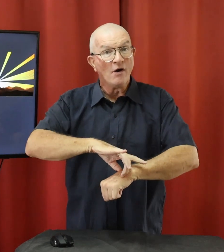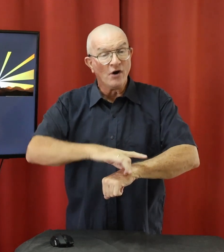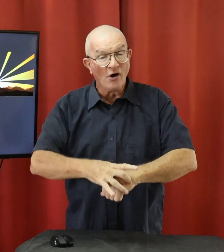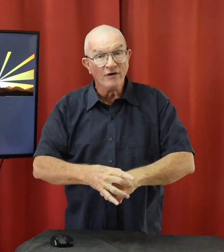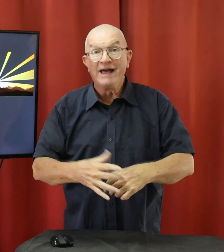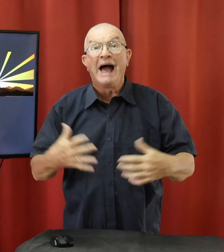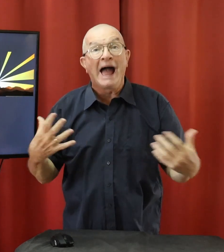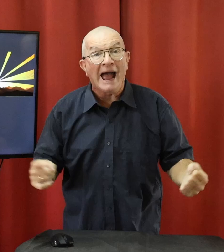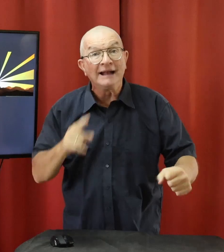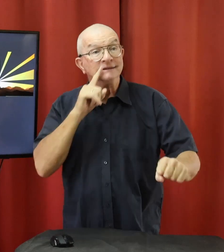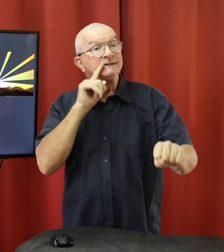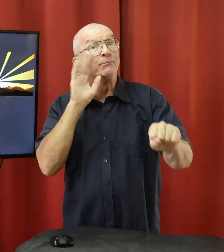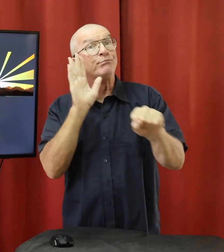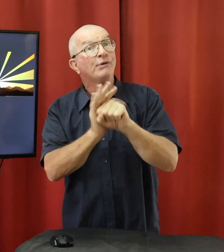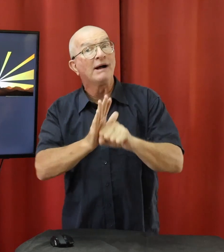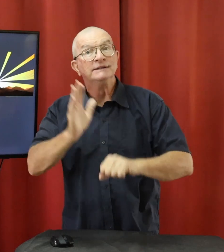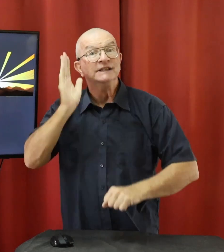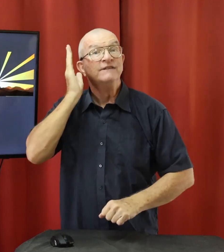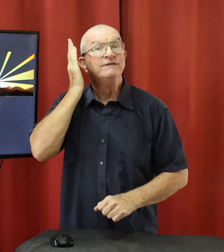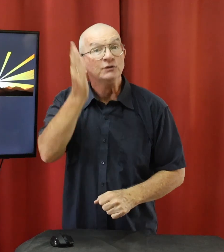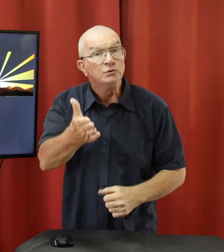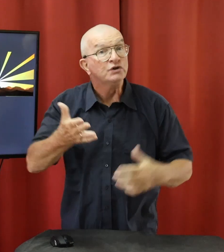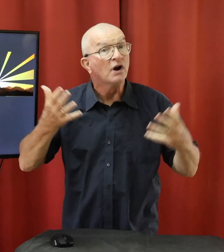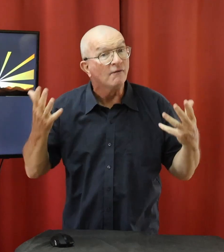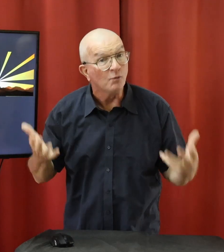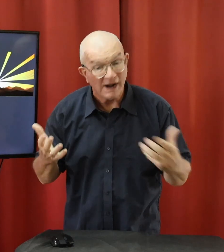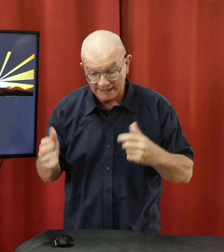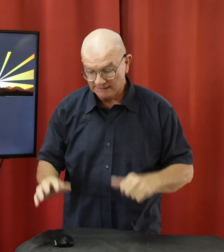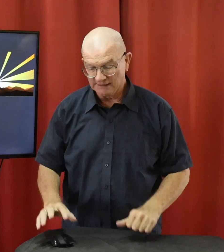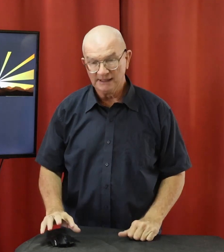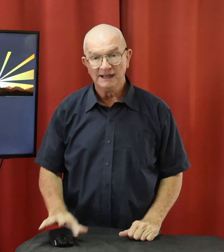God here on earth, and there's a promise of future